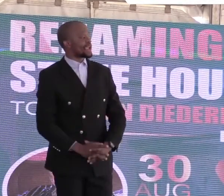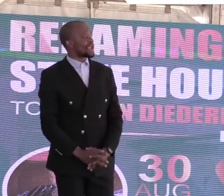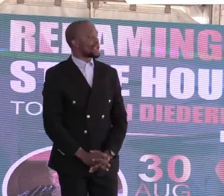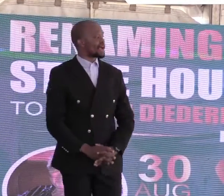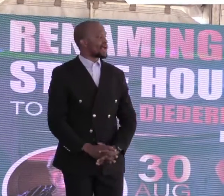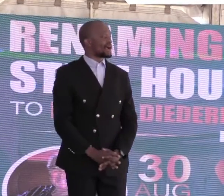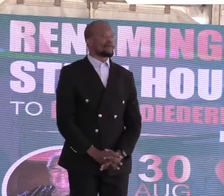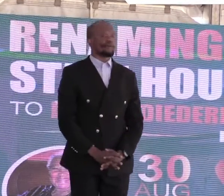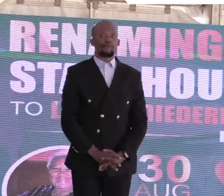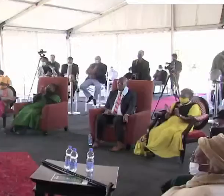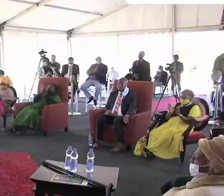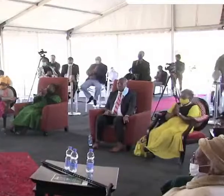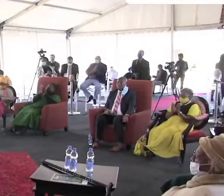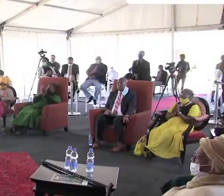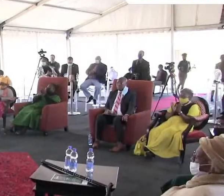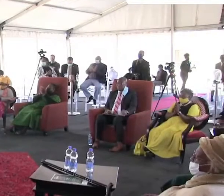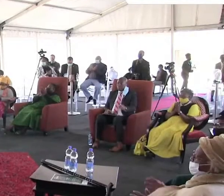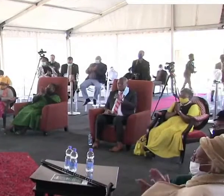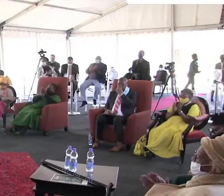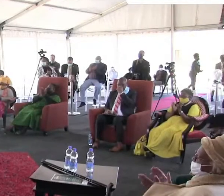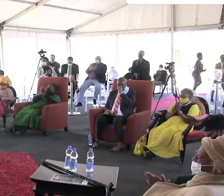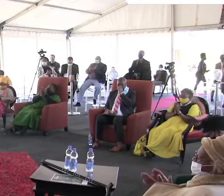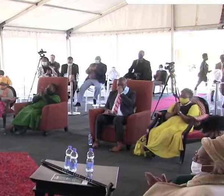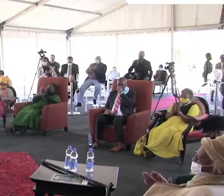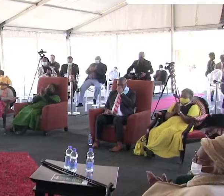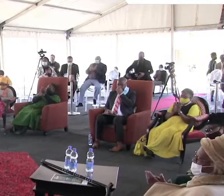this. Over to you, Honorable Duba.